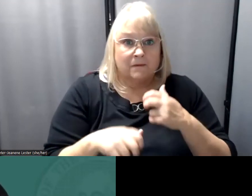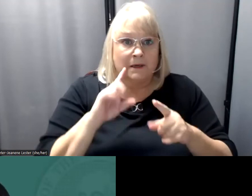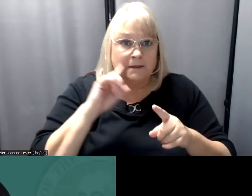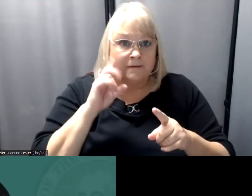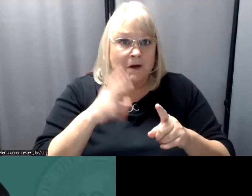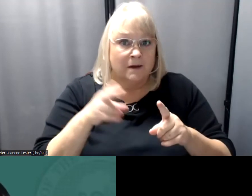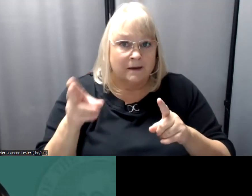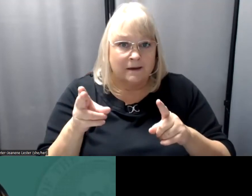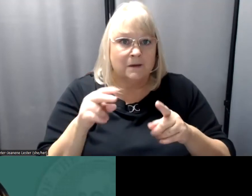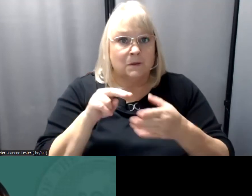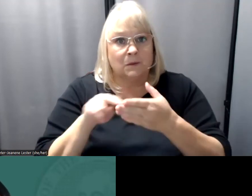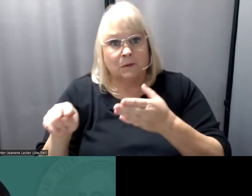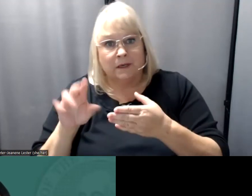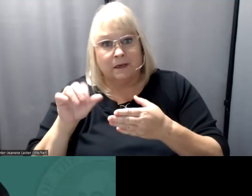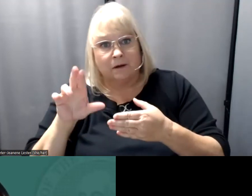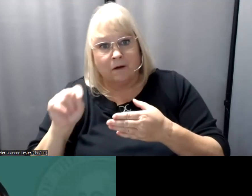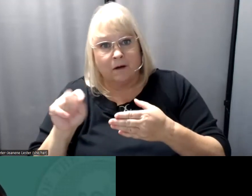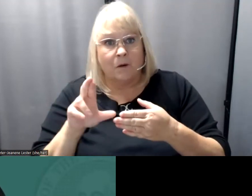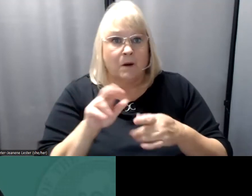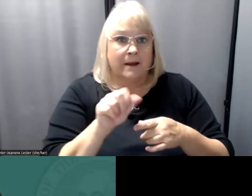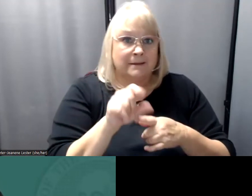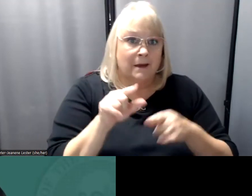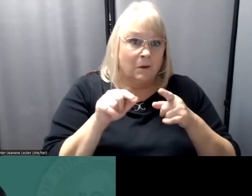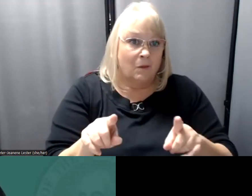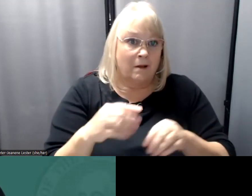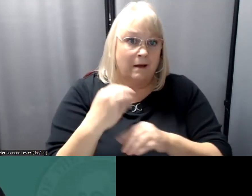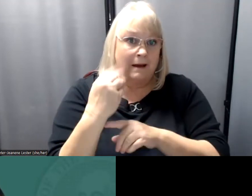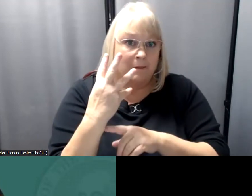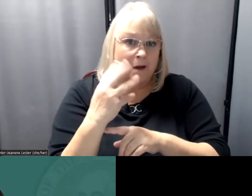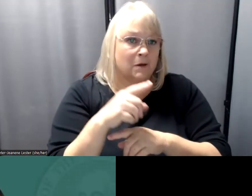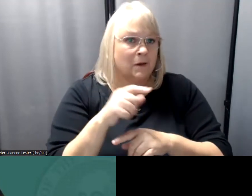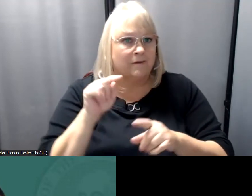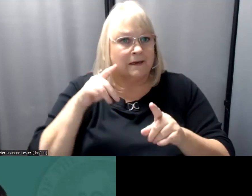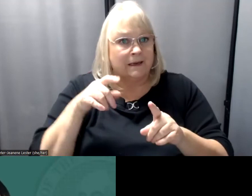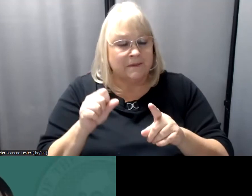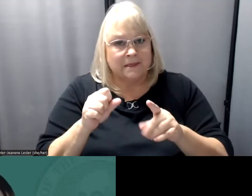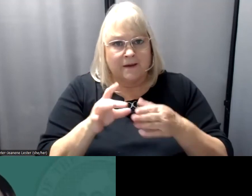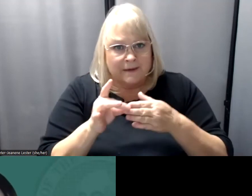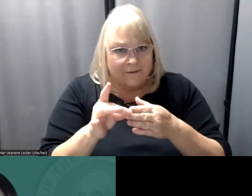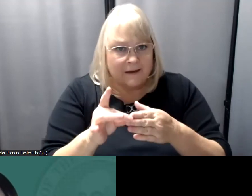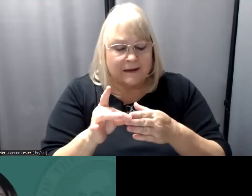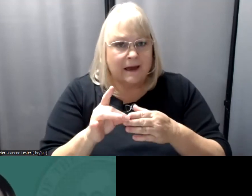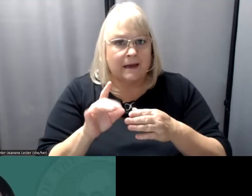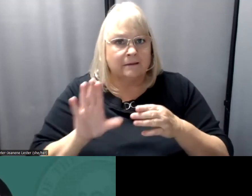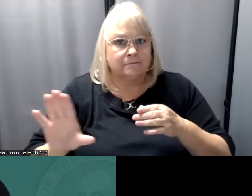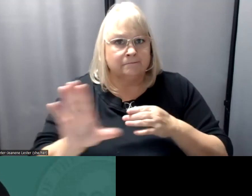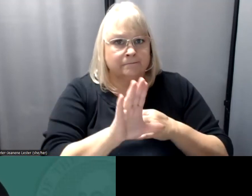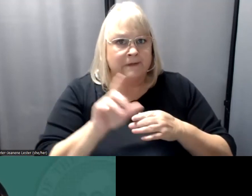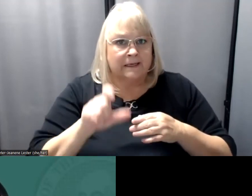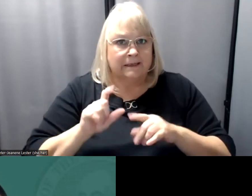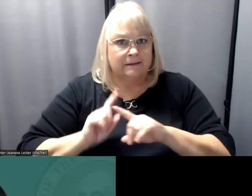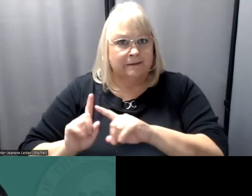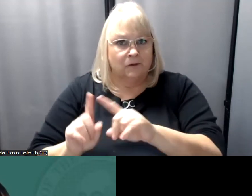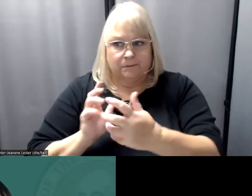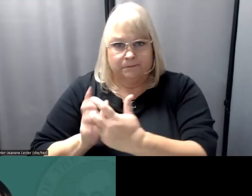read CART or ASL while on camera. Do you have any tips on kind of navigating that? Yeah, back to where we